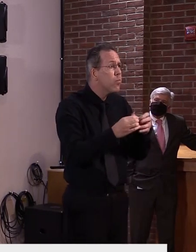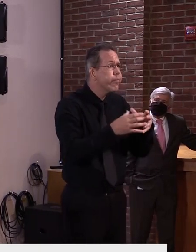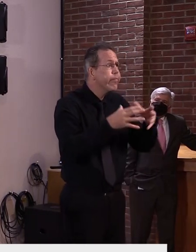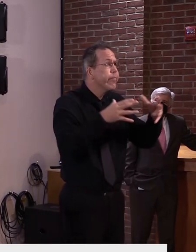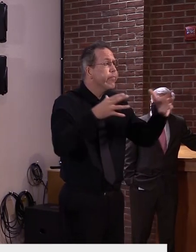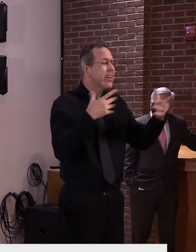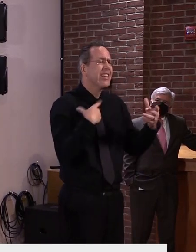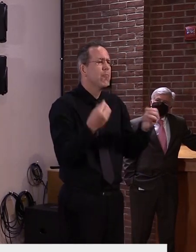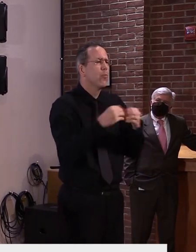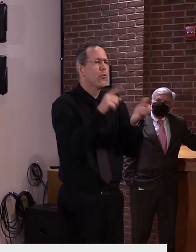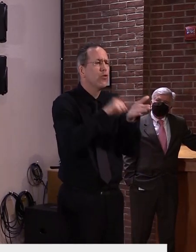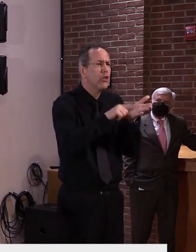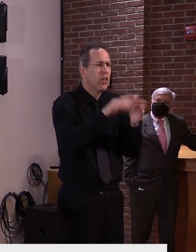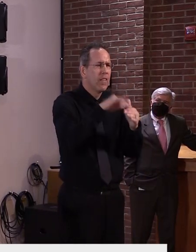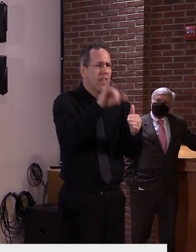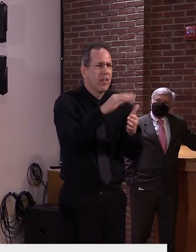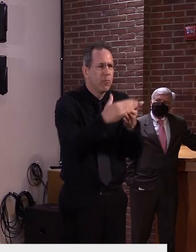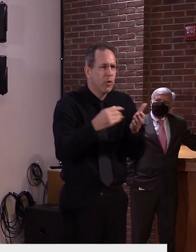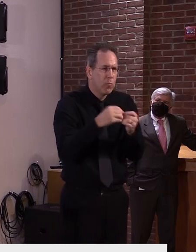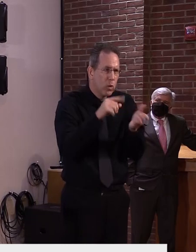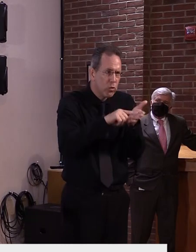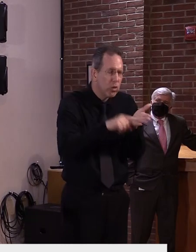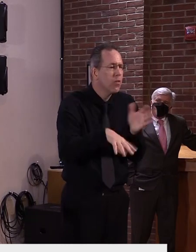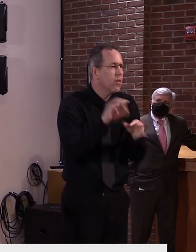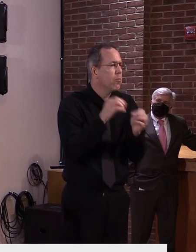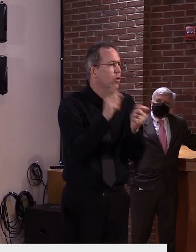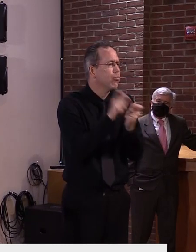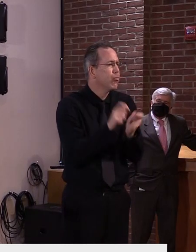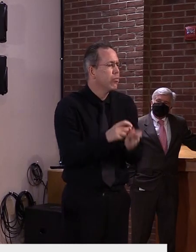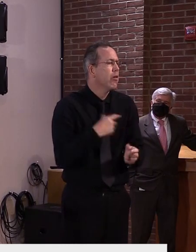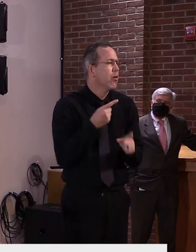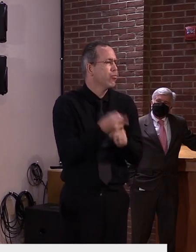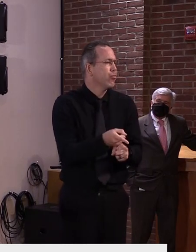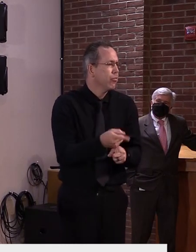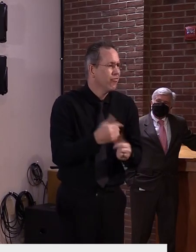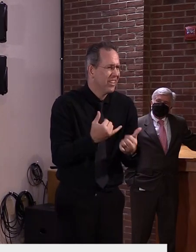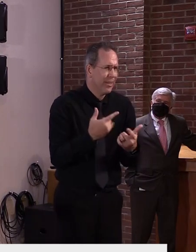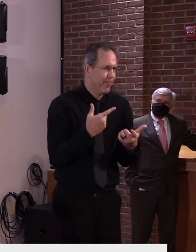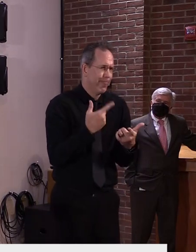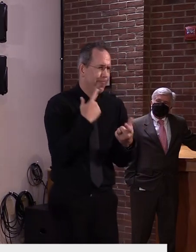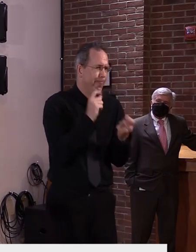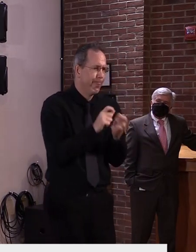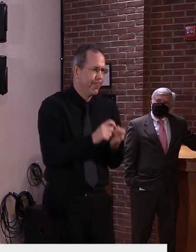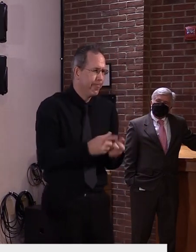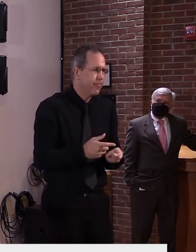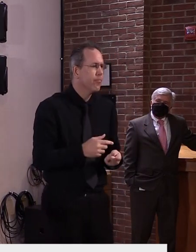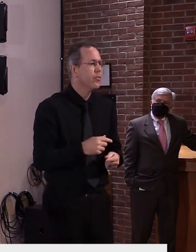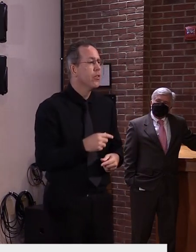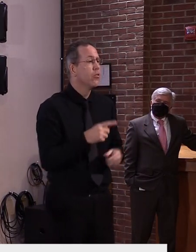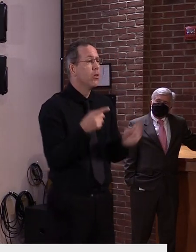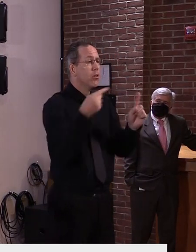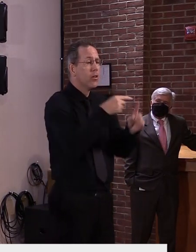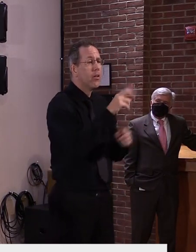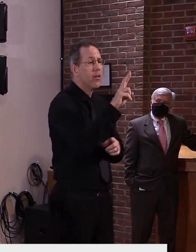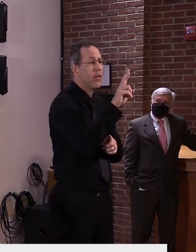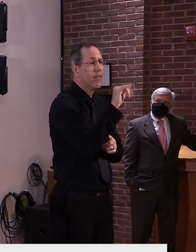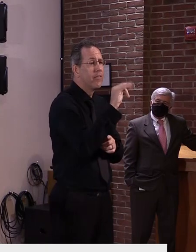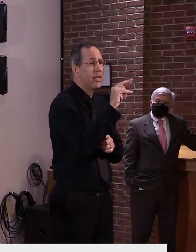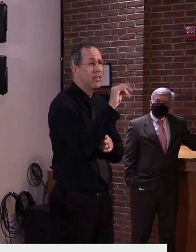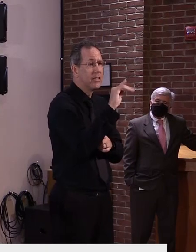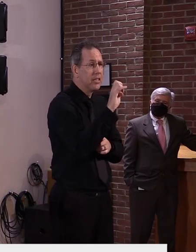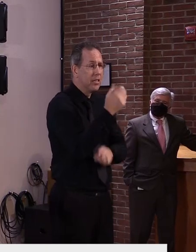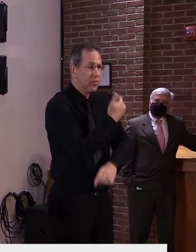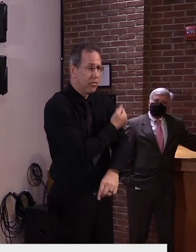vaccine, but I think when and if a vaccine becomes available, that's not going to be people's ticket to getting